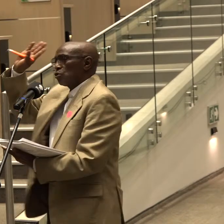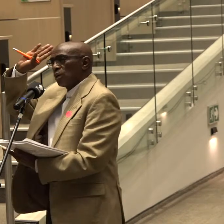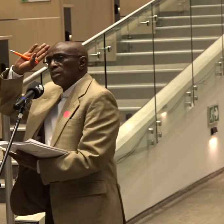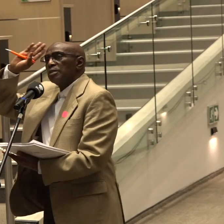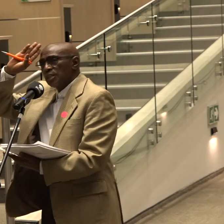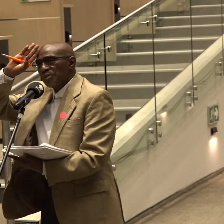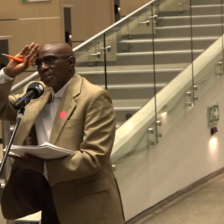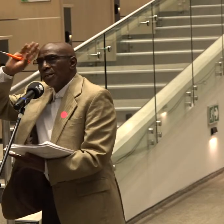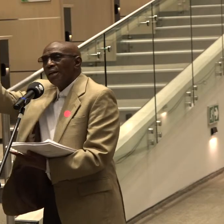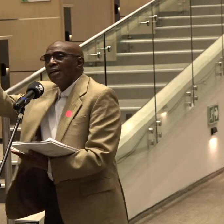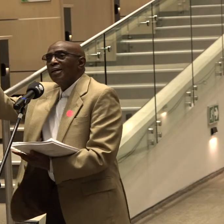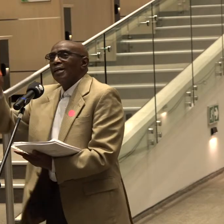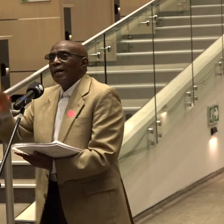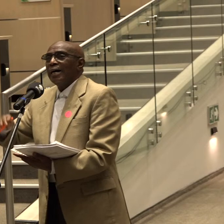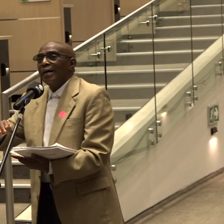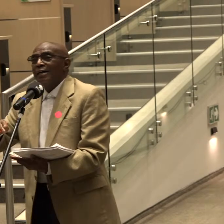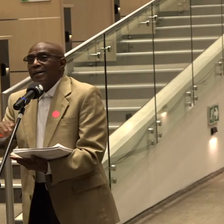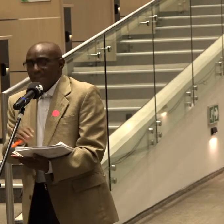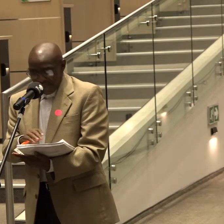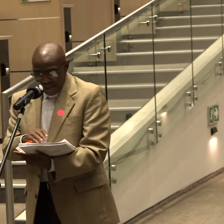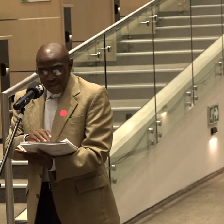oh sorry Jefferson